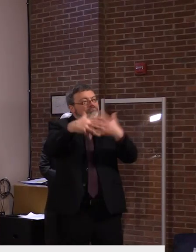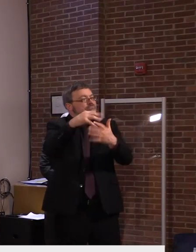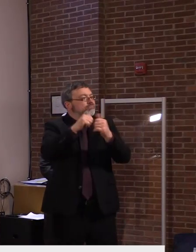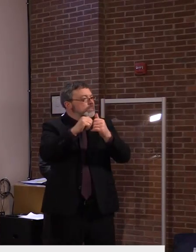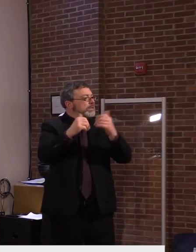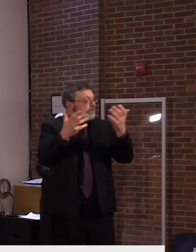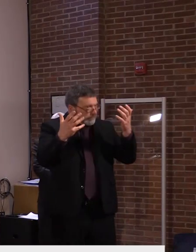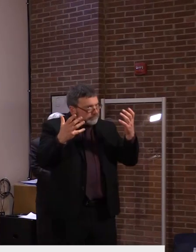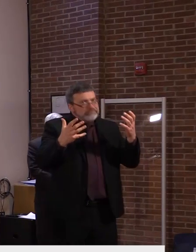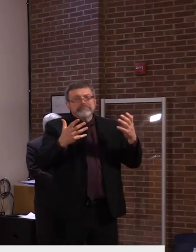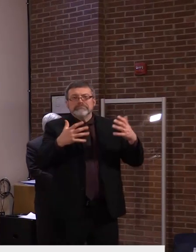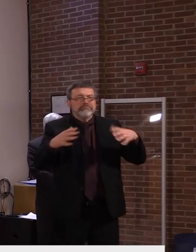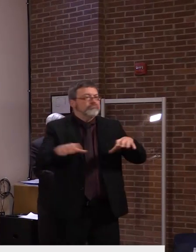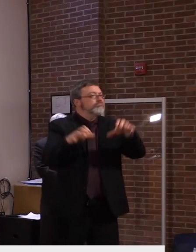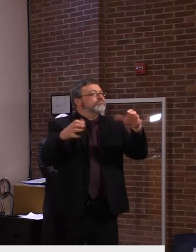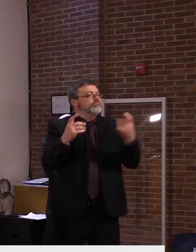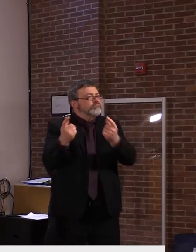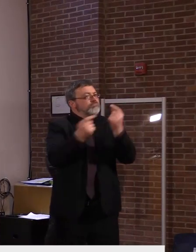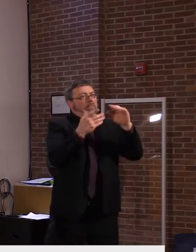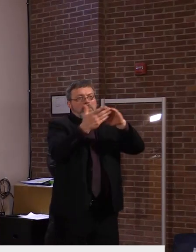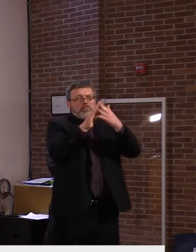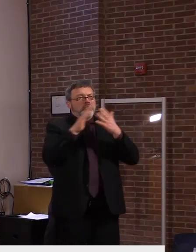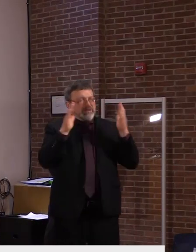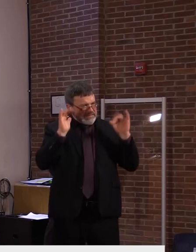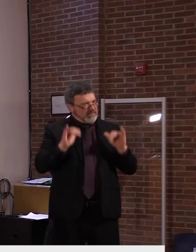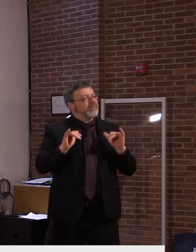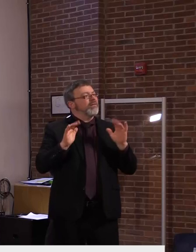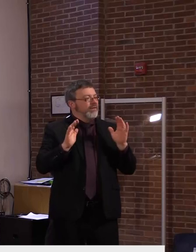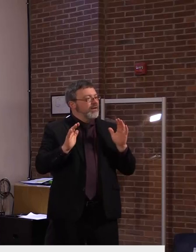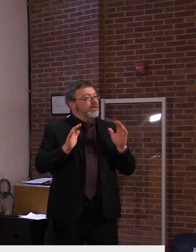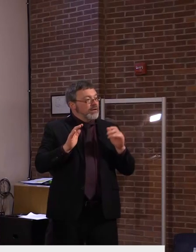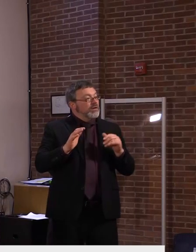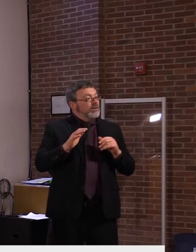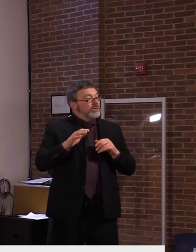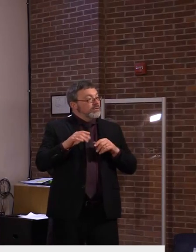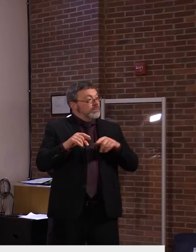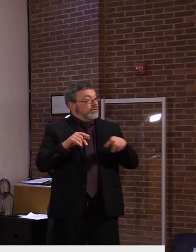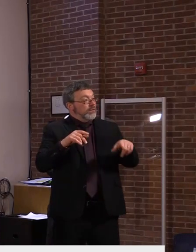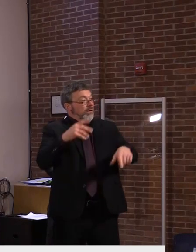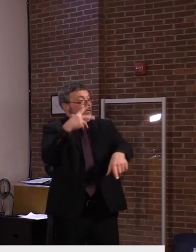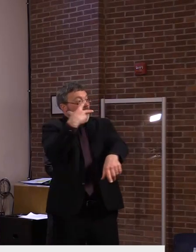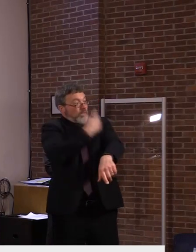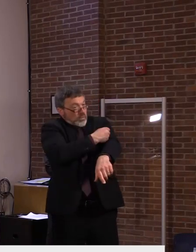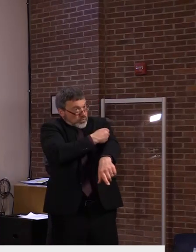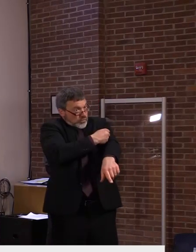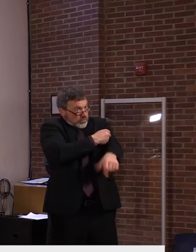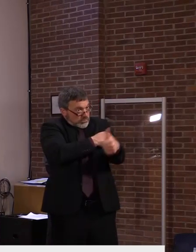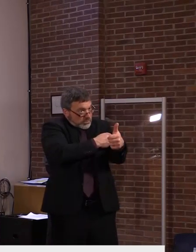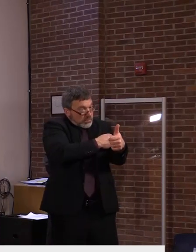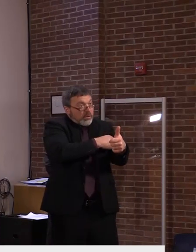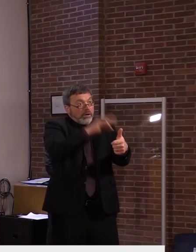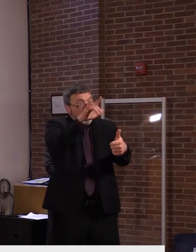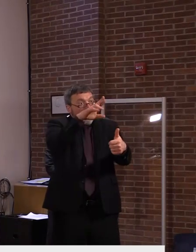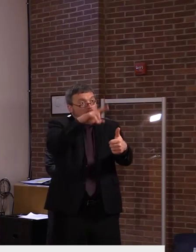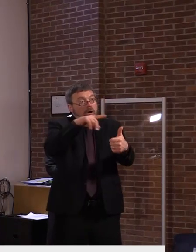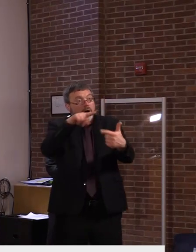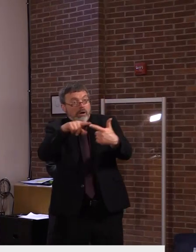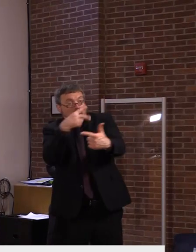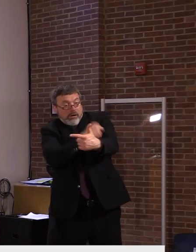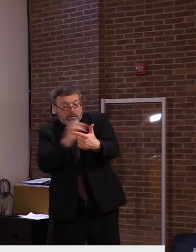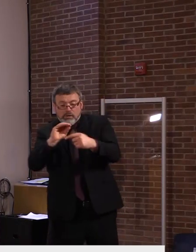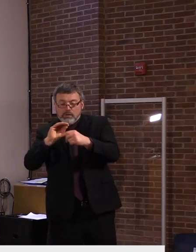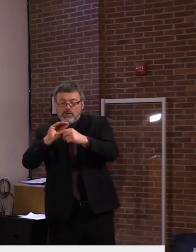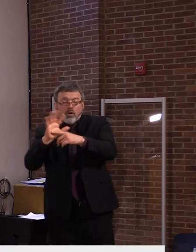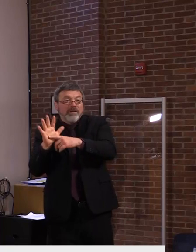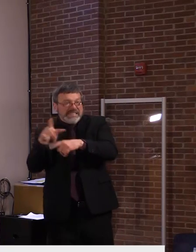get the shot when you get a COVID vaccine if you want. Please do this as soon as possible. The very last thing